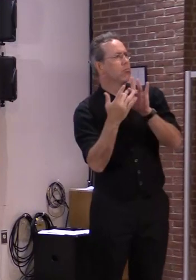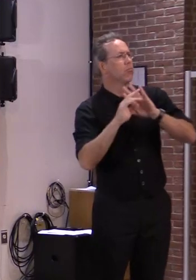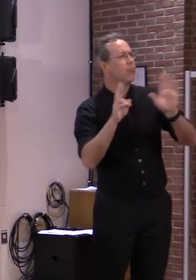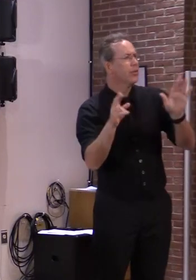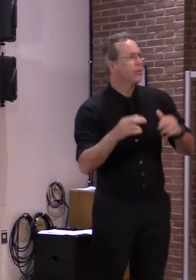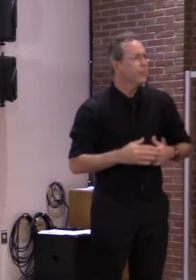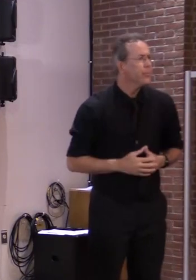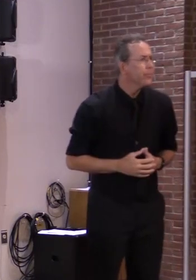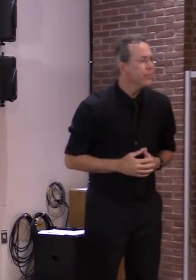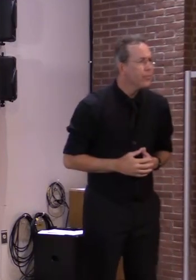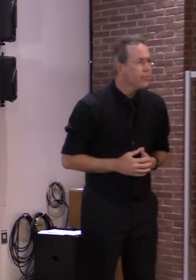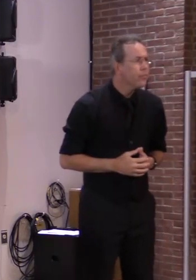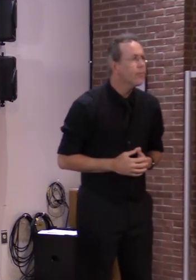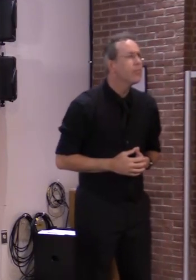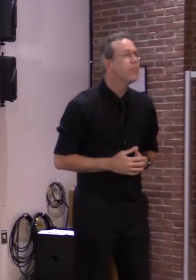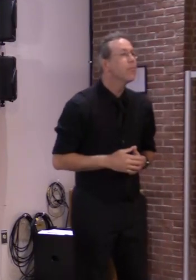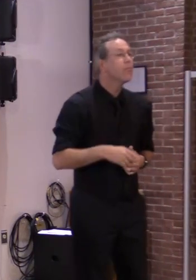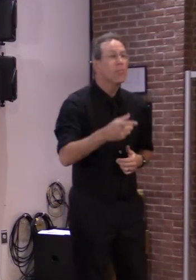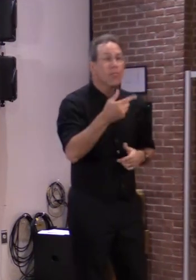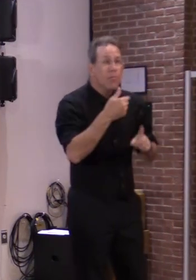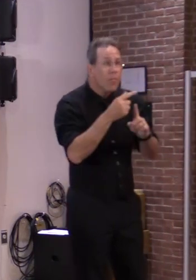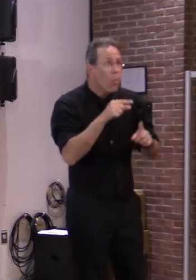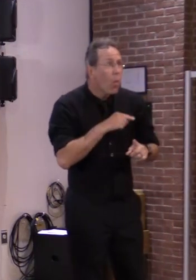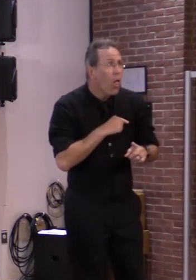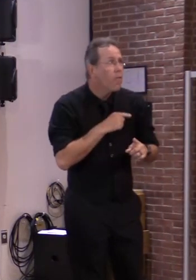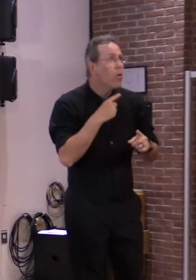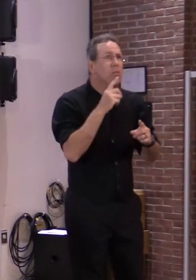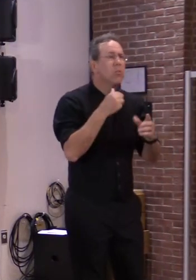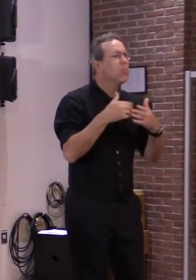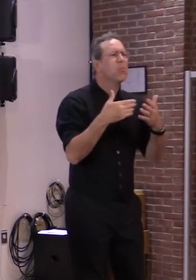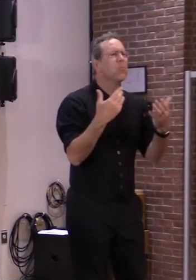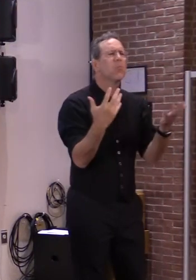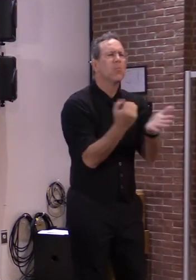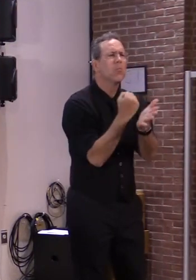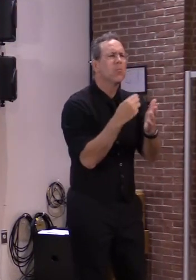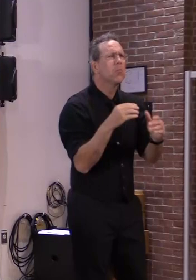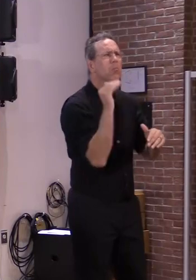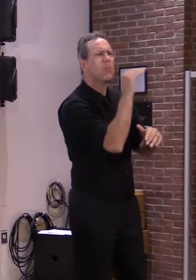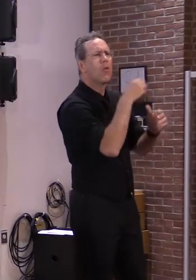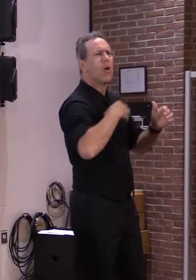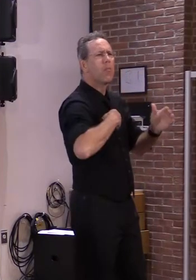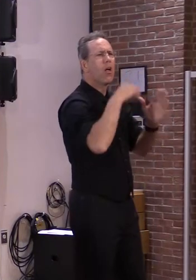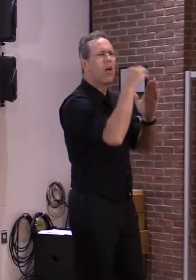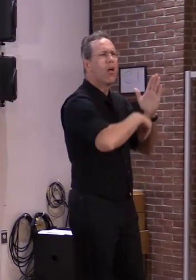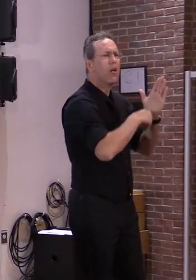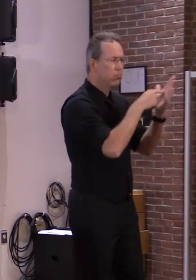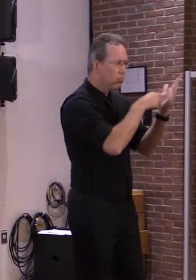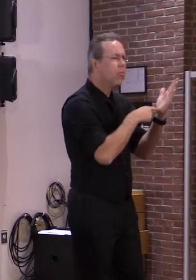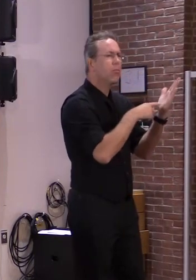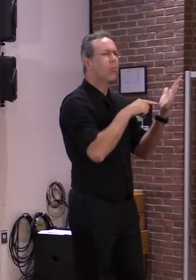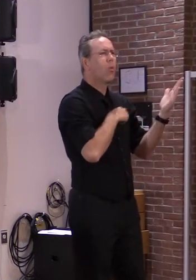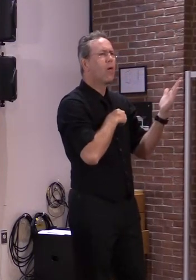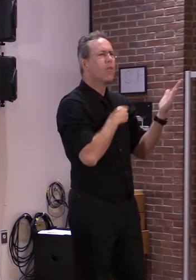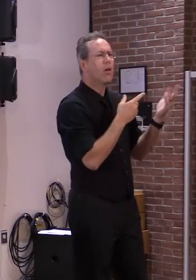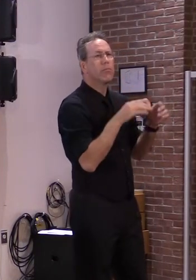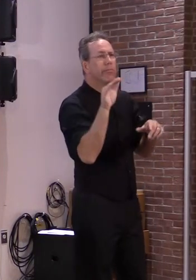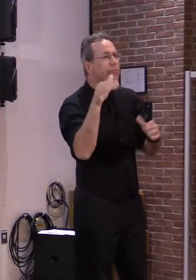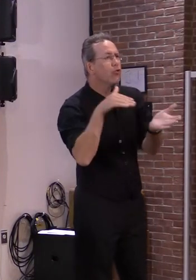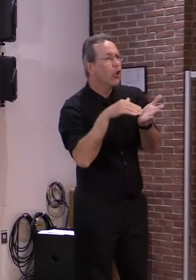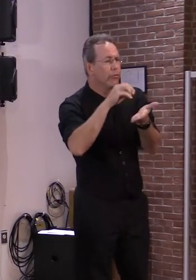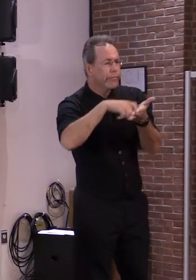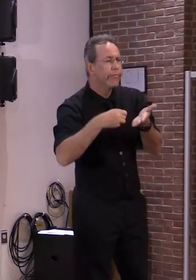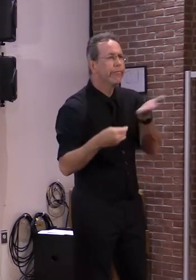have qualified in pre-pandemic eligibility. And then we expanded the rules